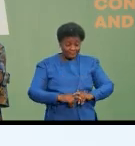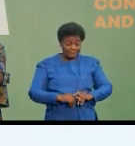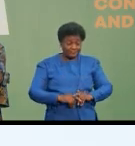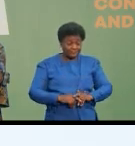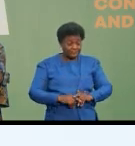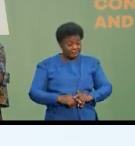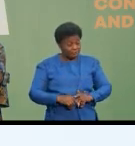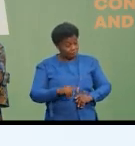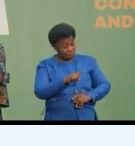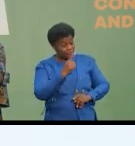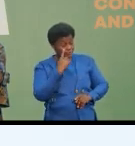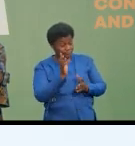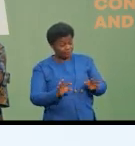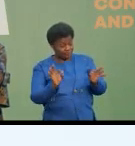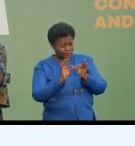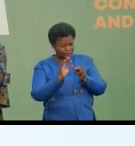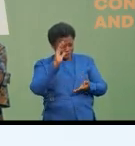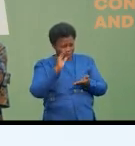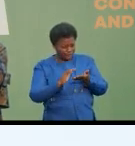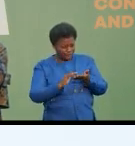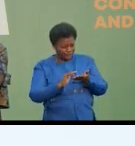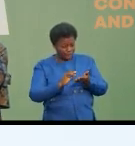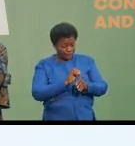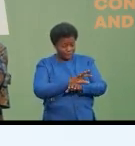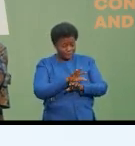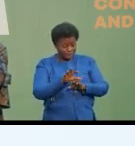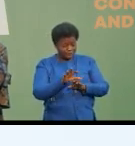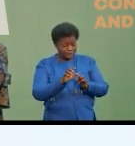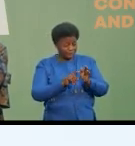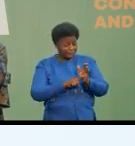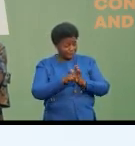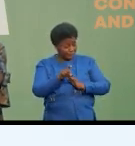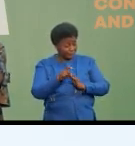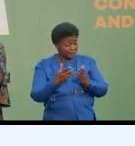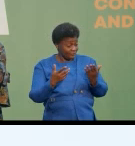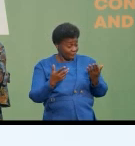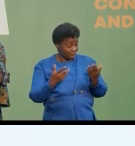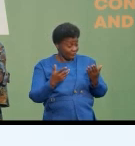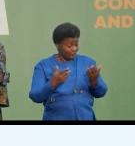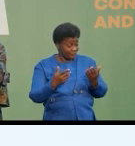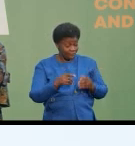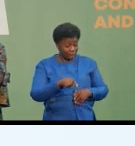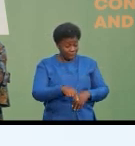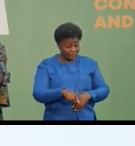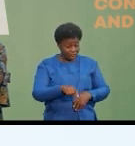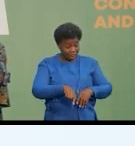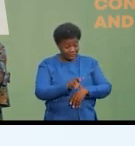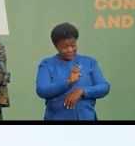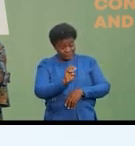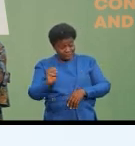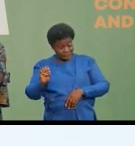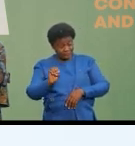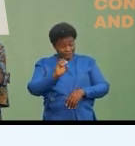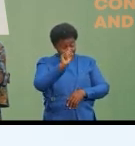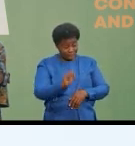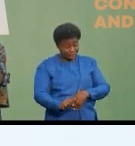We see a significant reduction in new infections, particularly in East and Southern Africa. However, there are